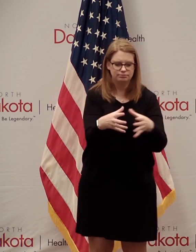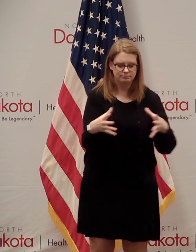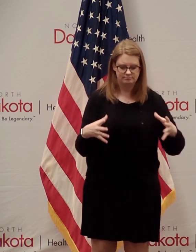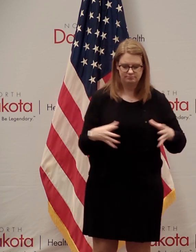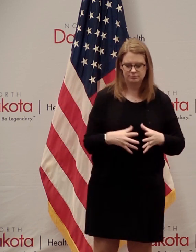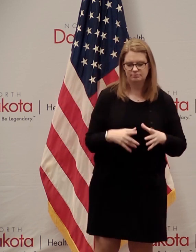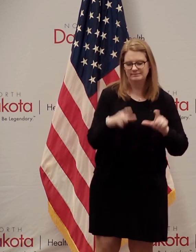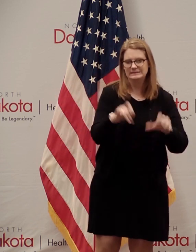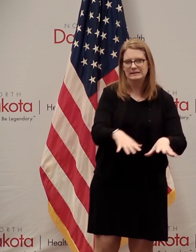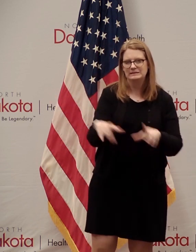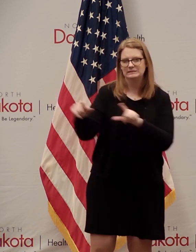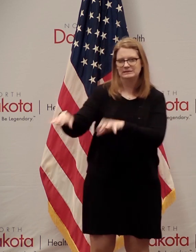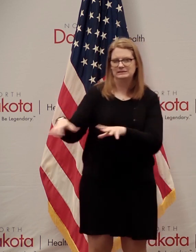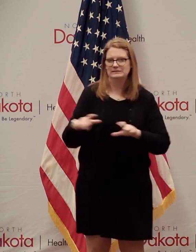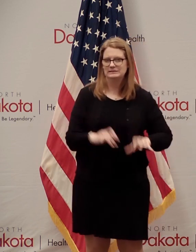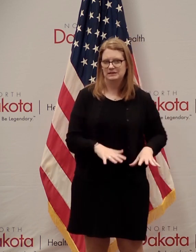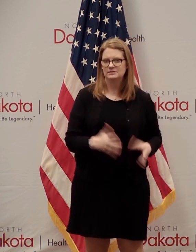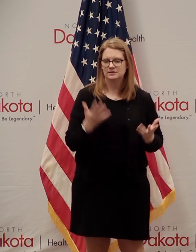health